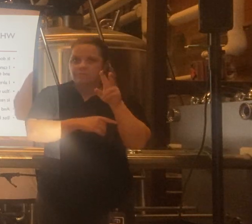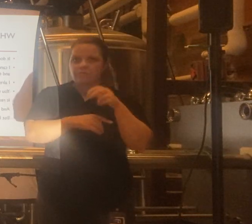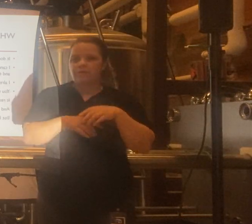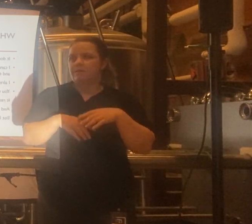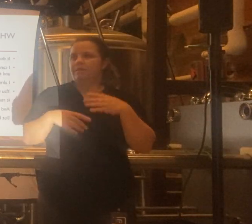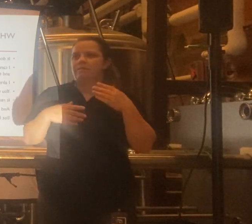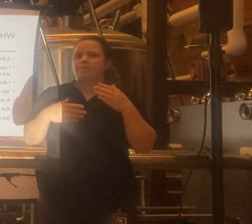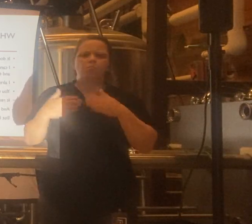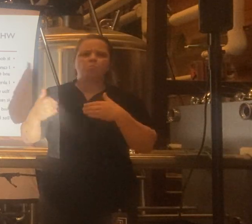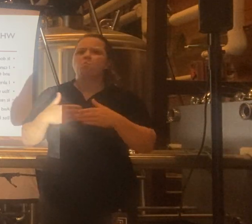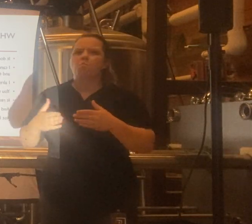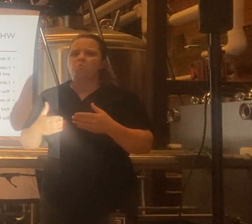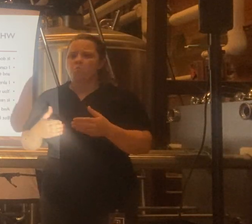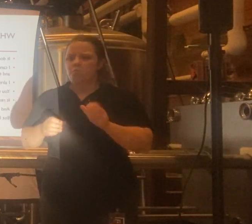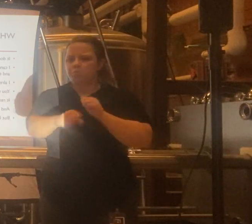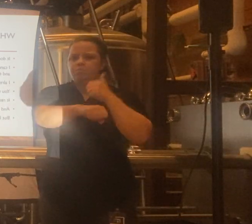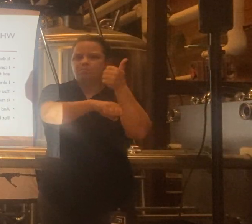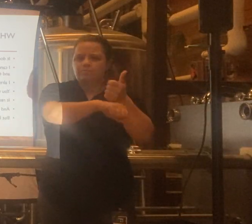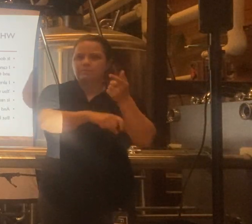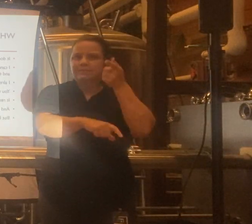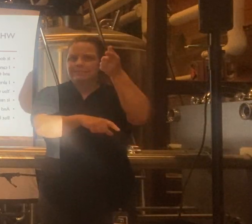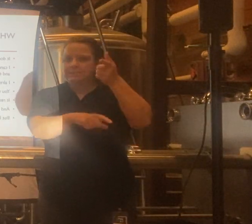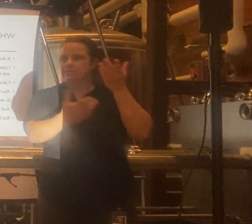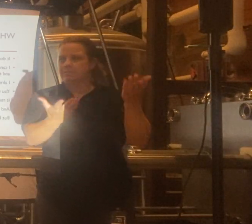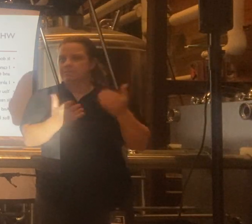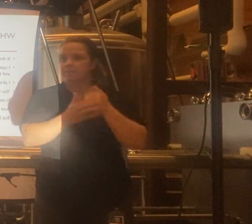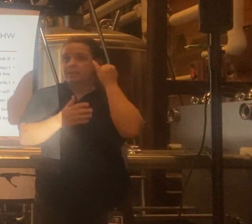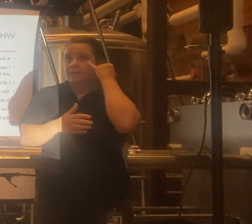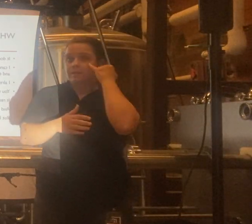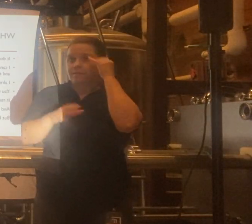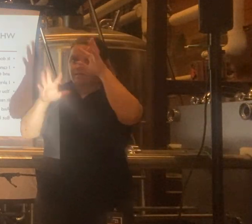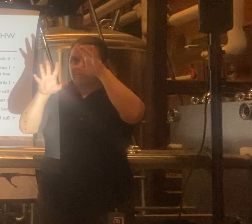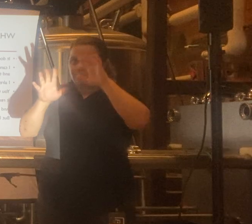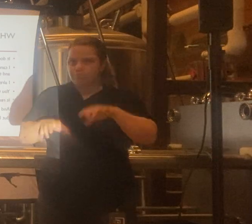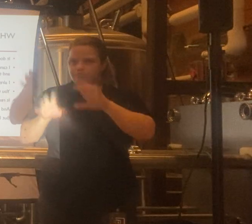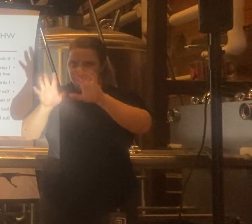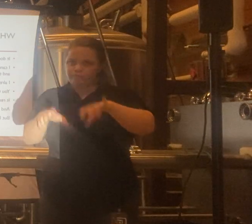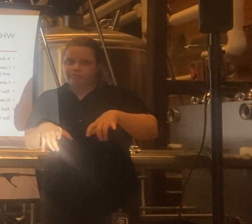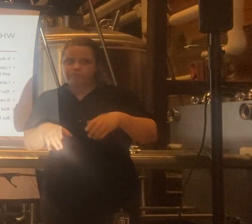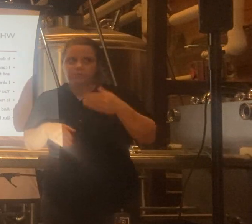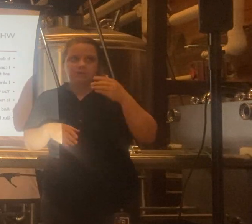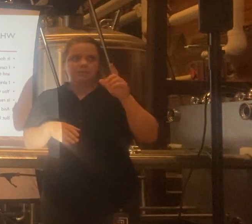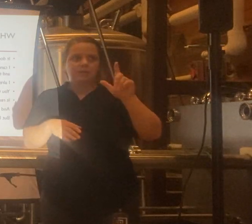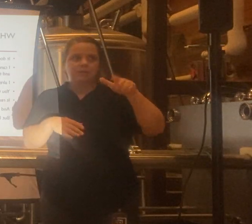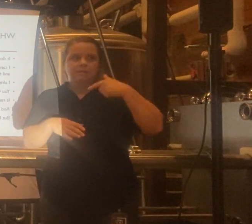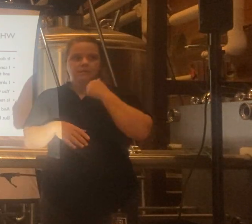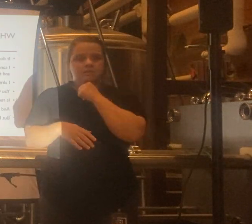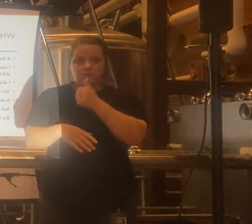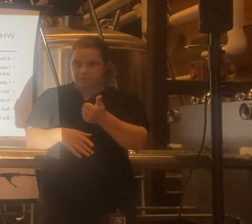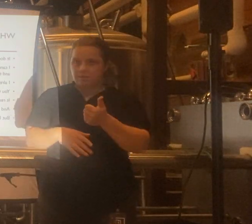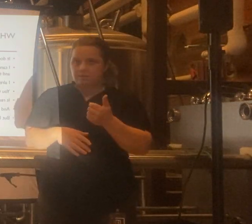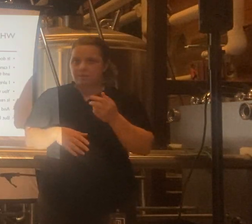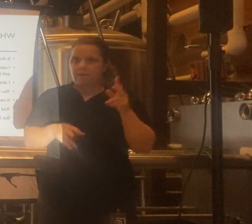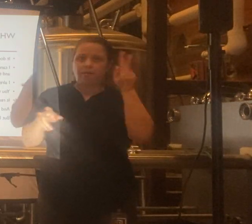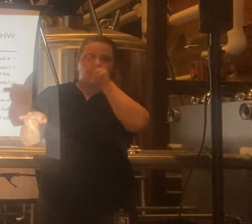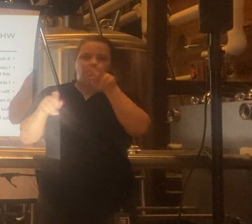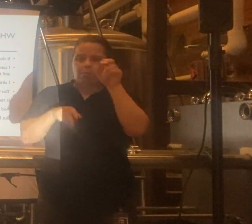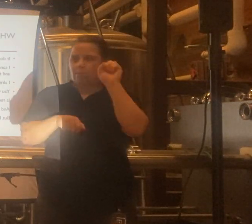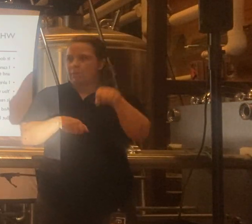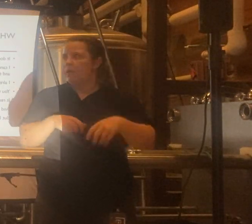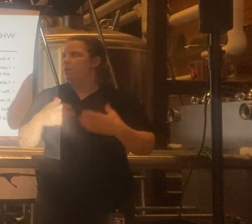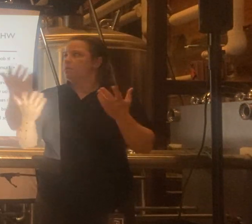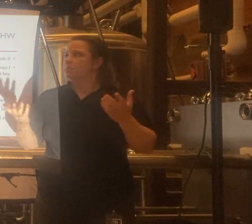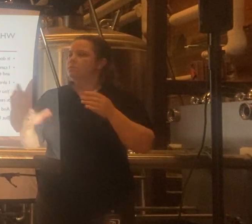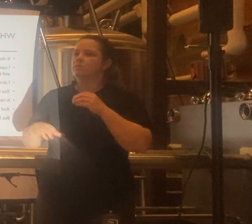Prezzo. But if you want to take a look at it, if it's not raining afterwards, please do. So, first off, what is supplemental